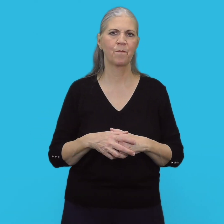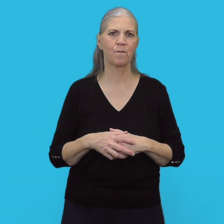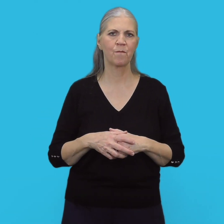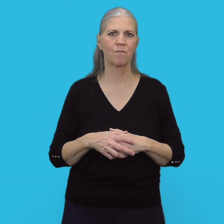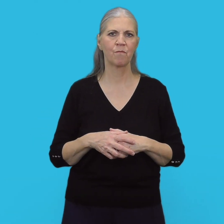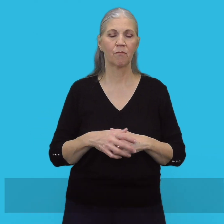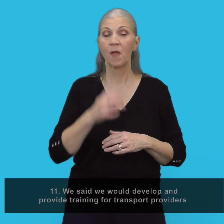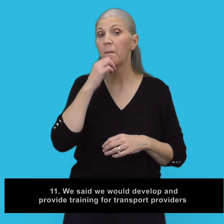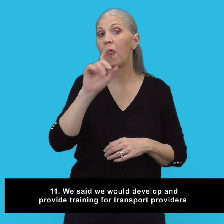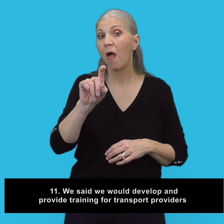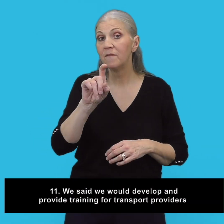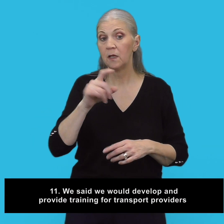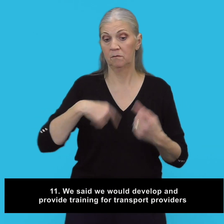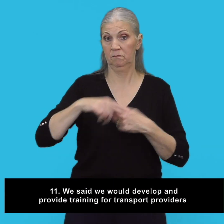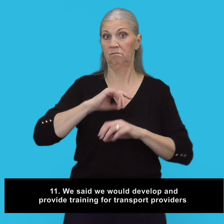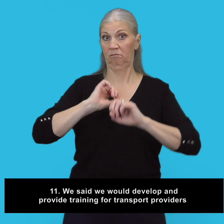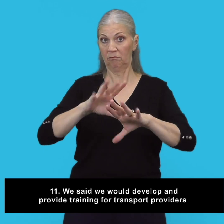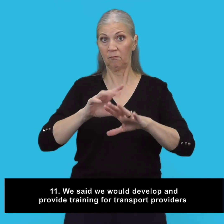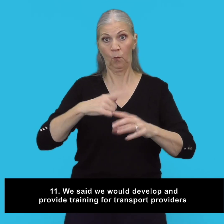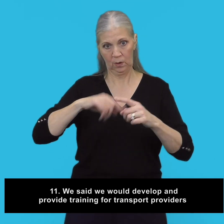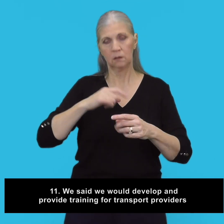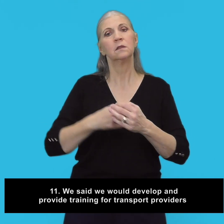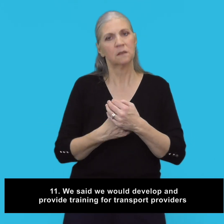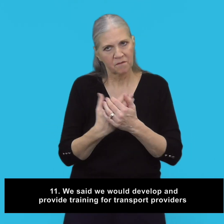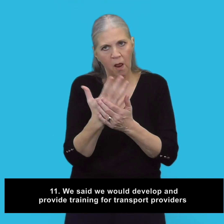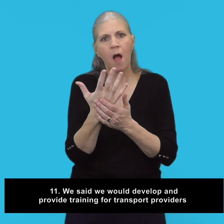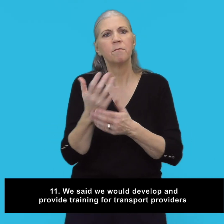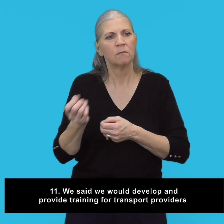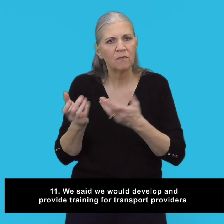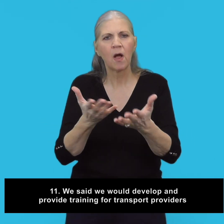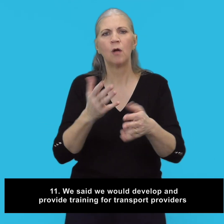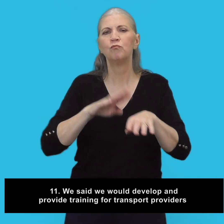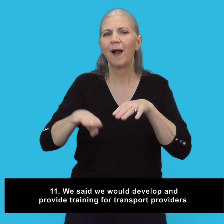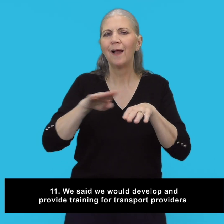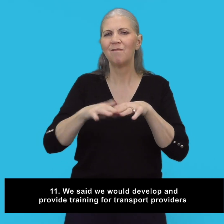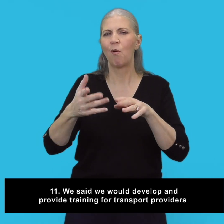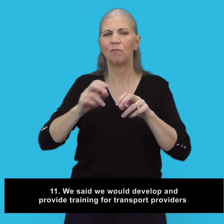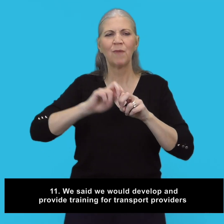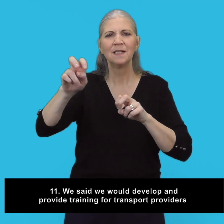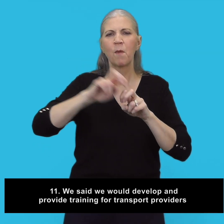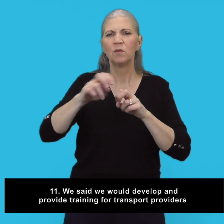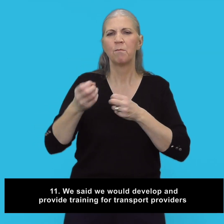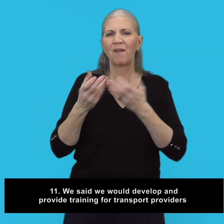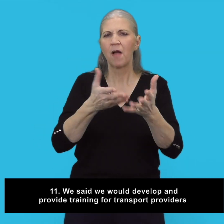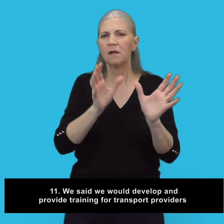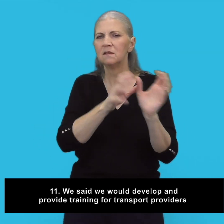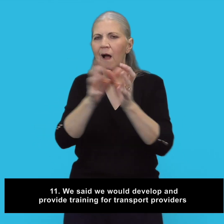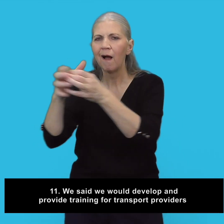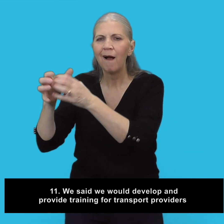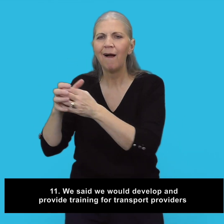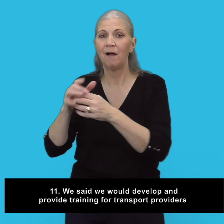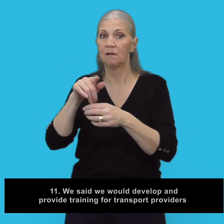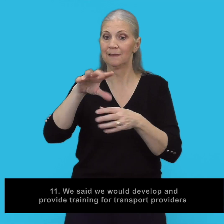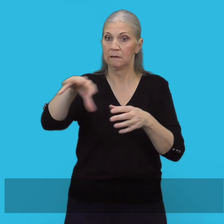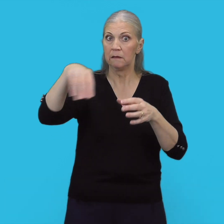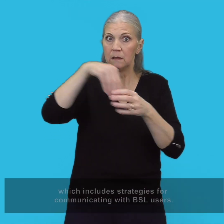Number 11. We said we would develop and provide training for transport providers, which includes strategies